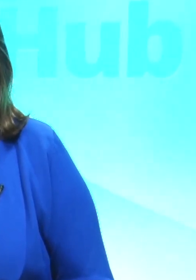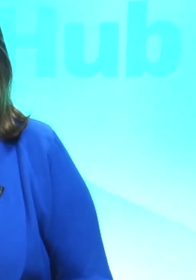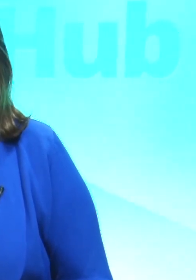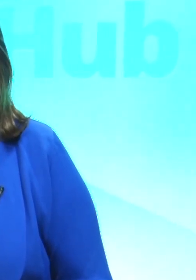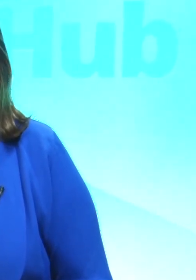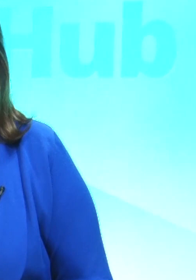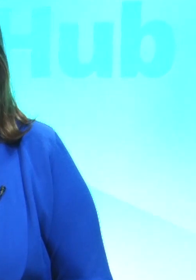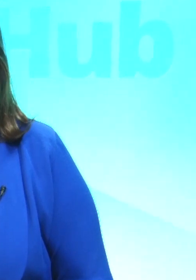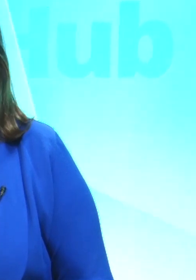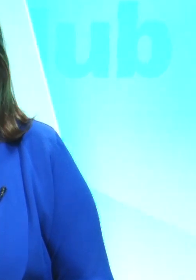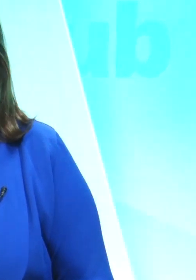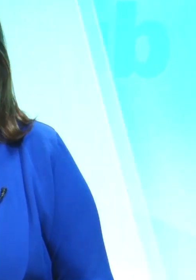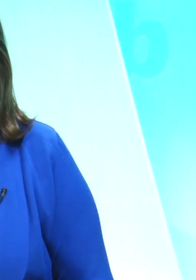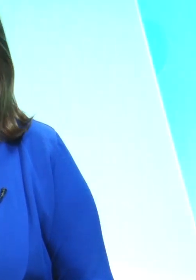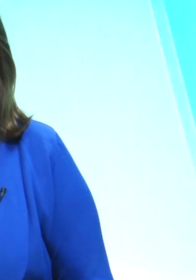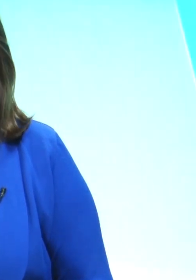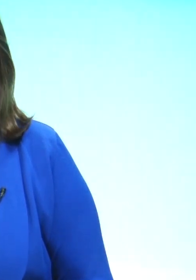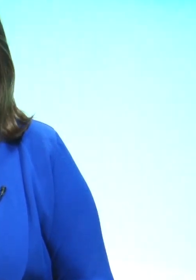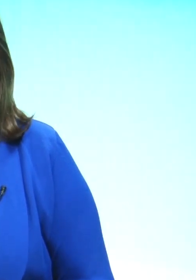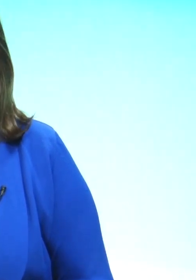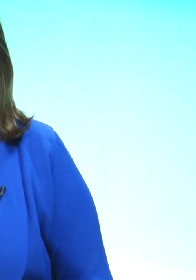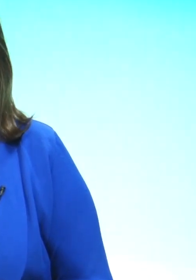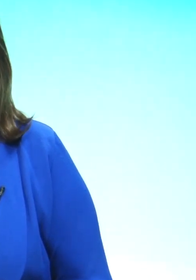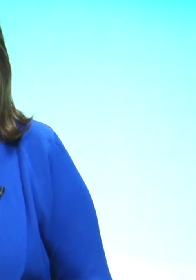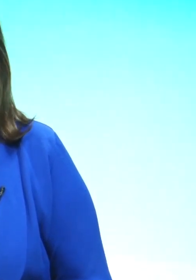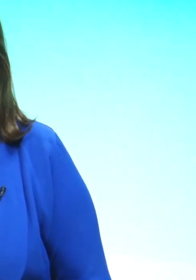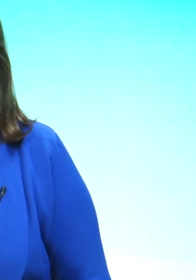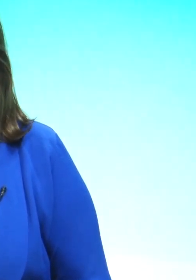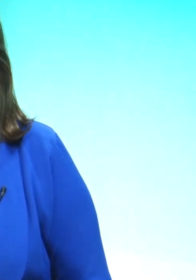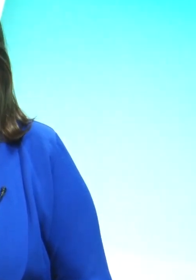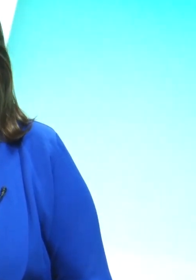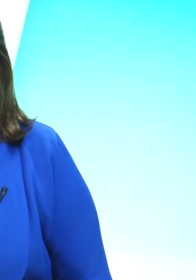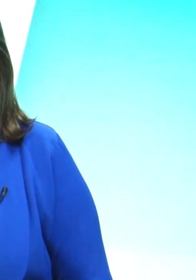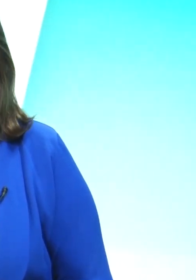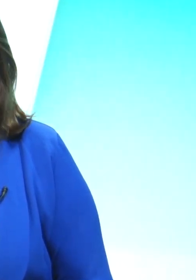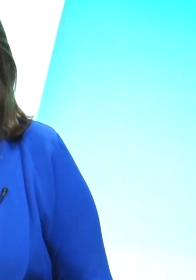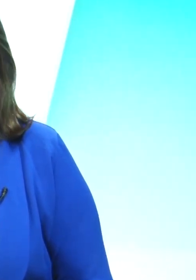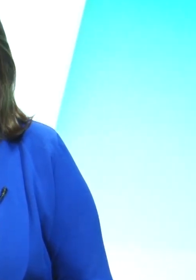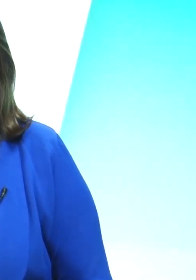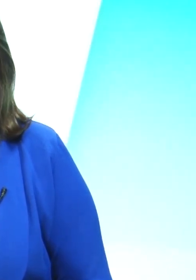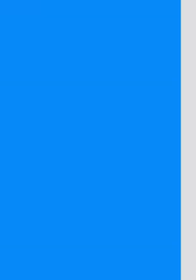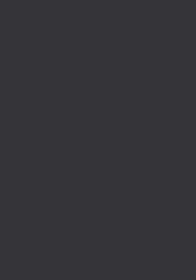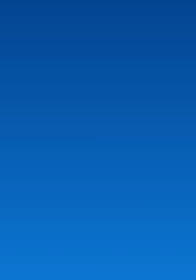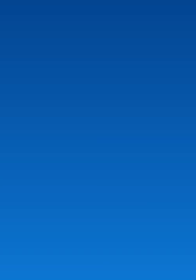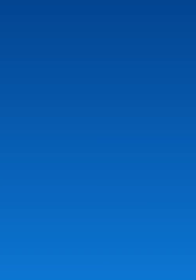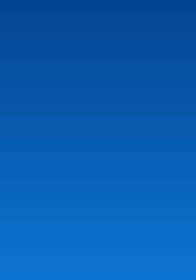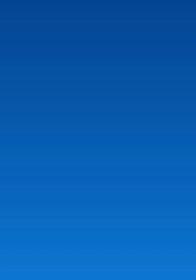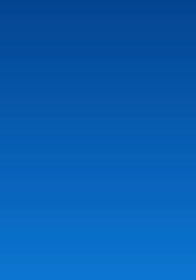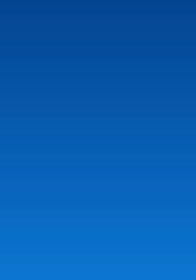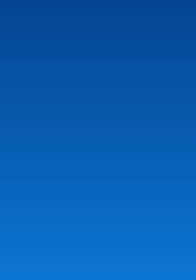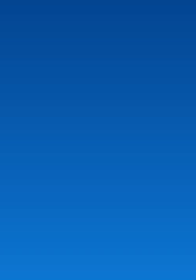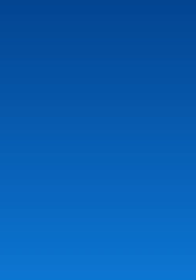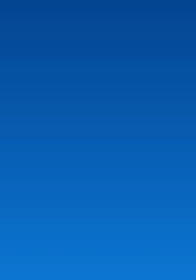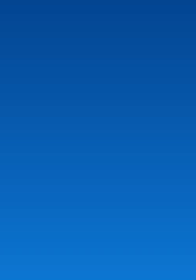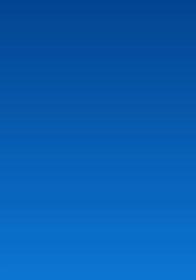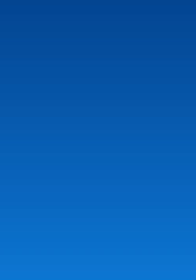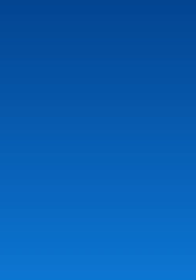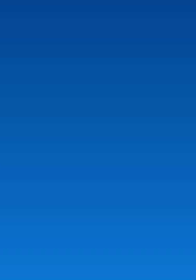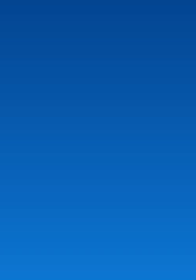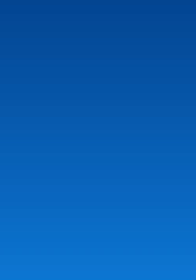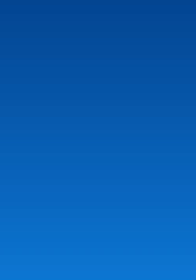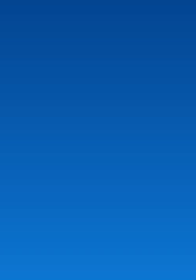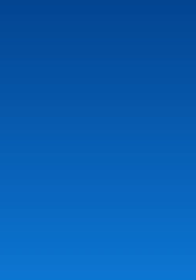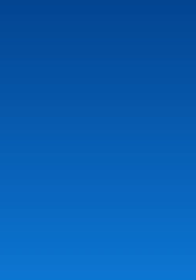Guyanese to access information and health advice and to report possible cases of the deadly virus. To date, Region 4 has